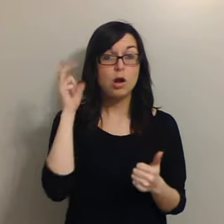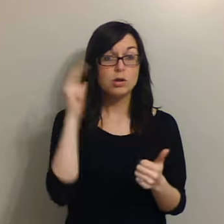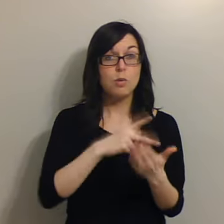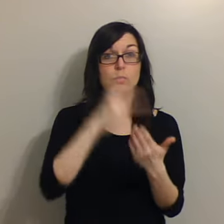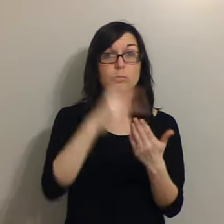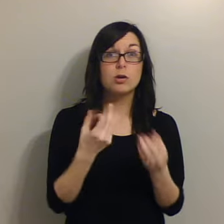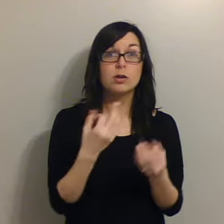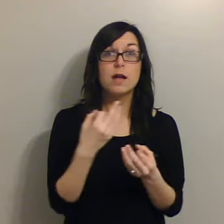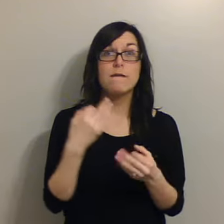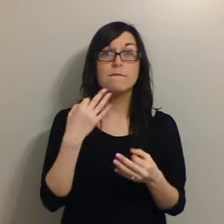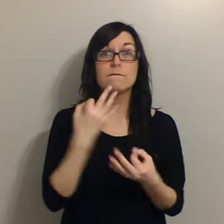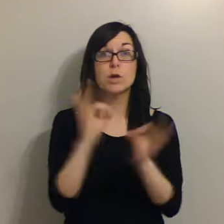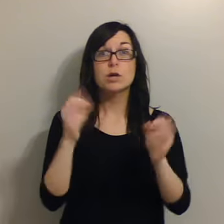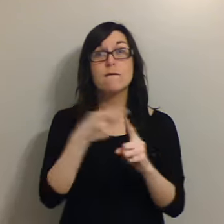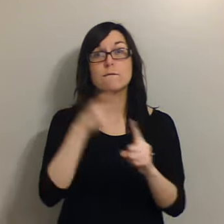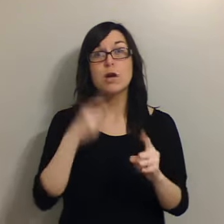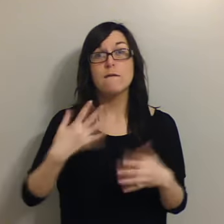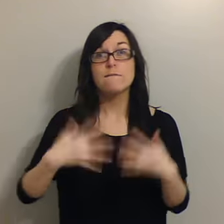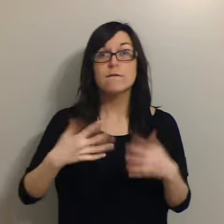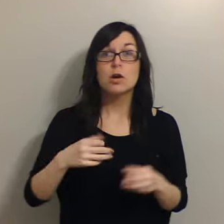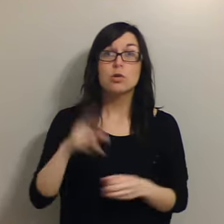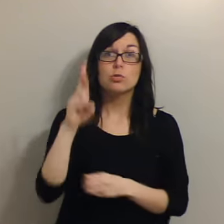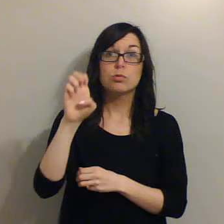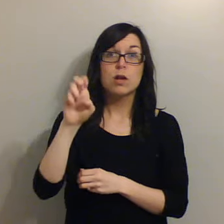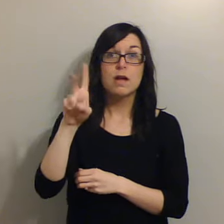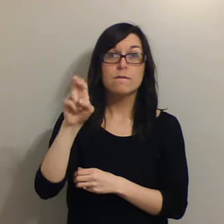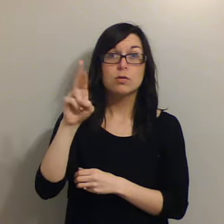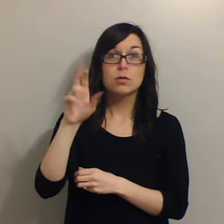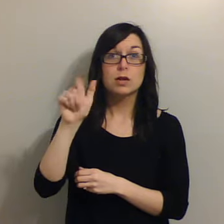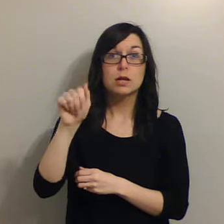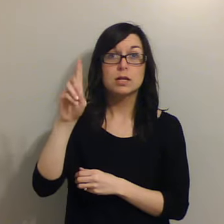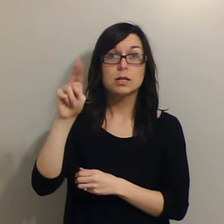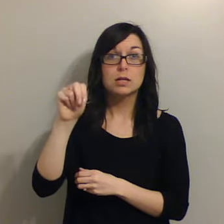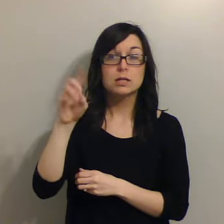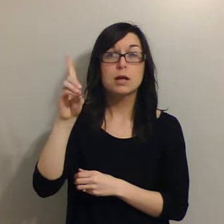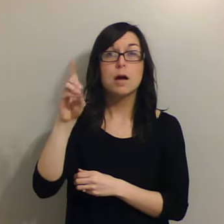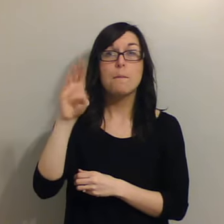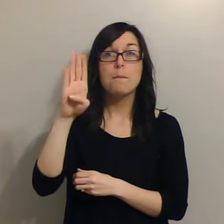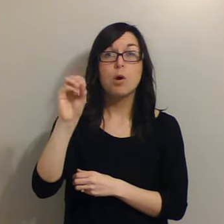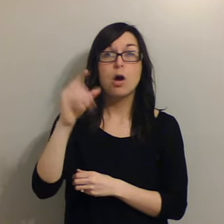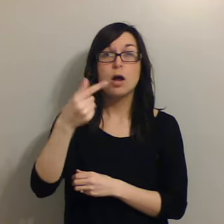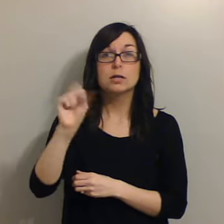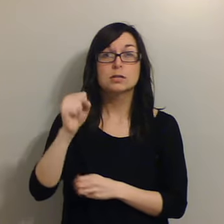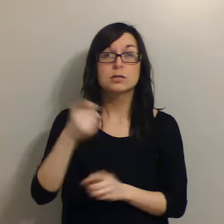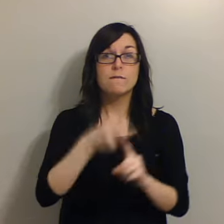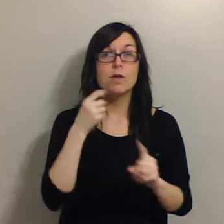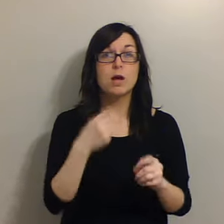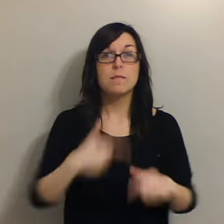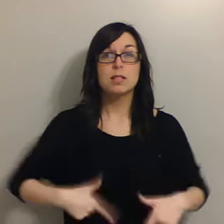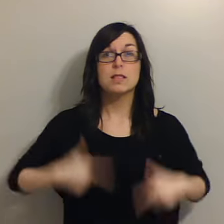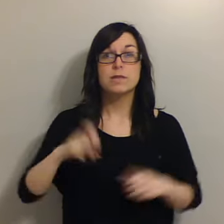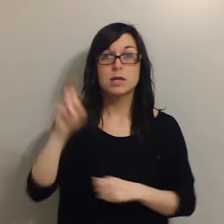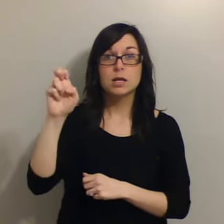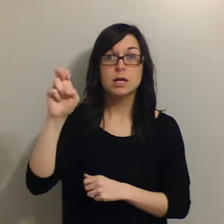titled Freedom From Fear by Reverend Mary Fox from the Liberty Richmond Institute, a book